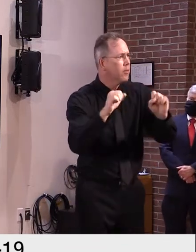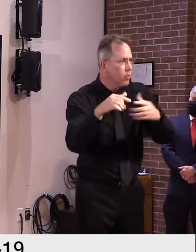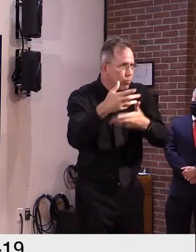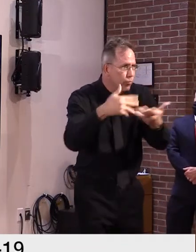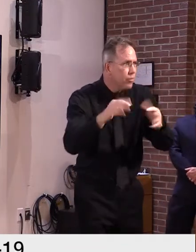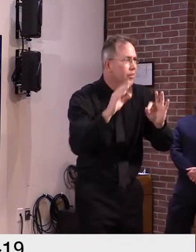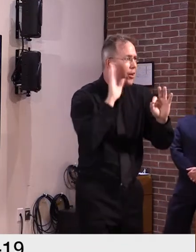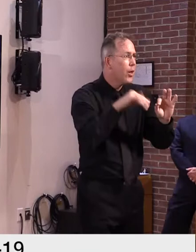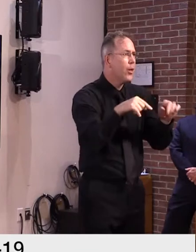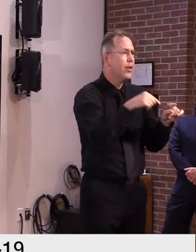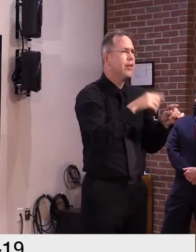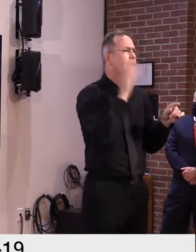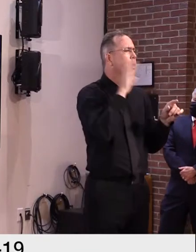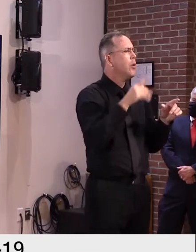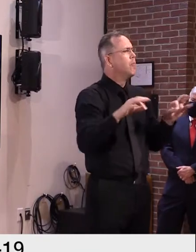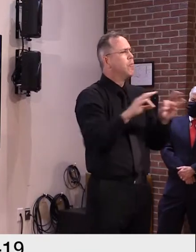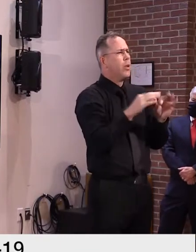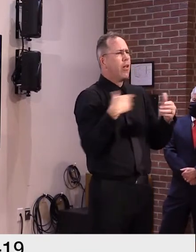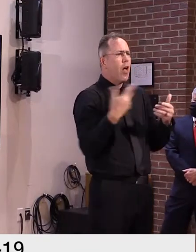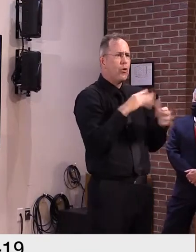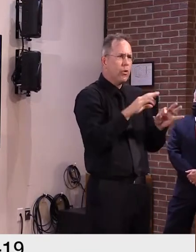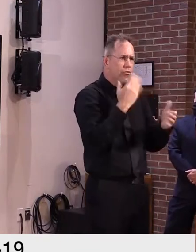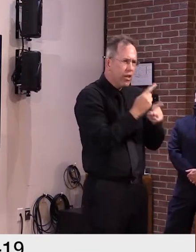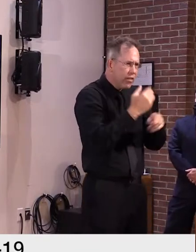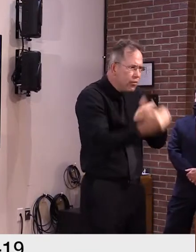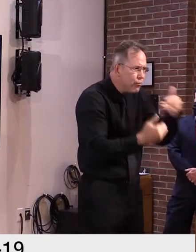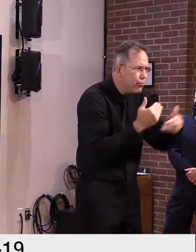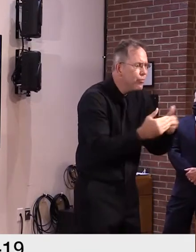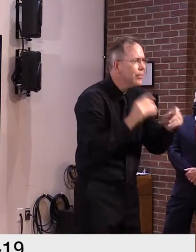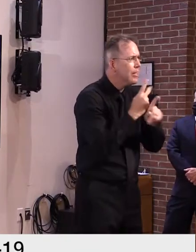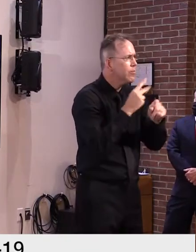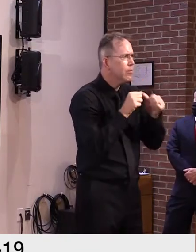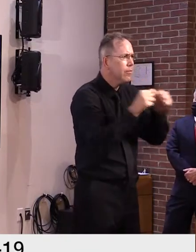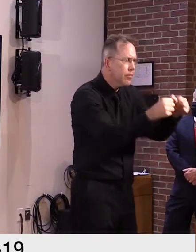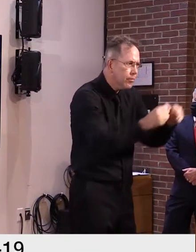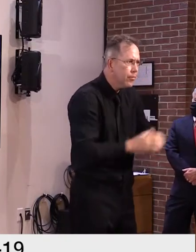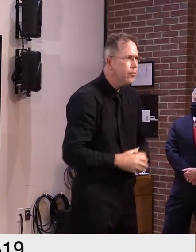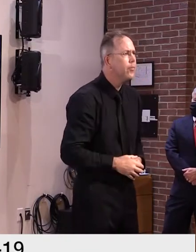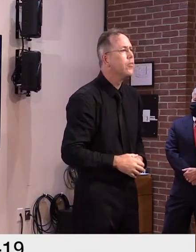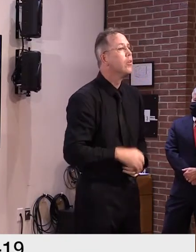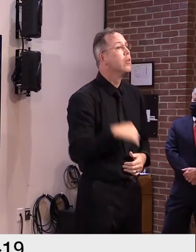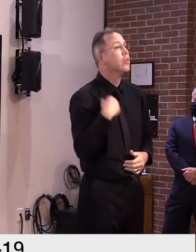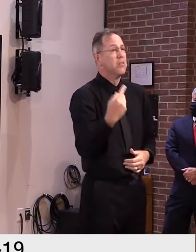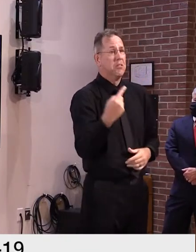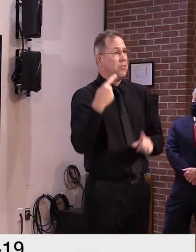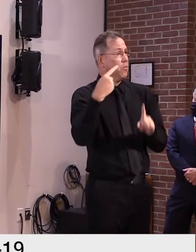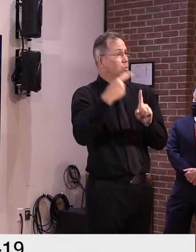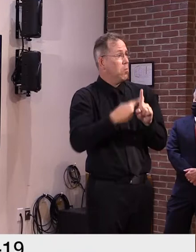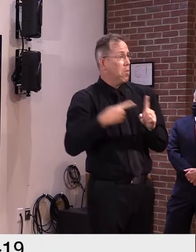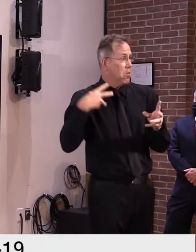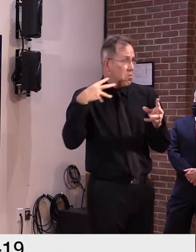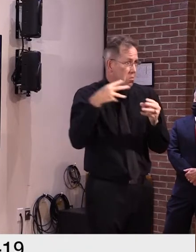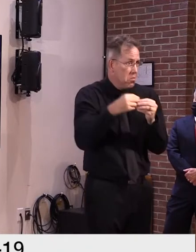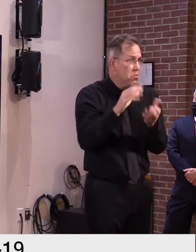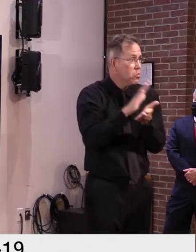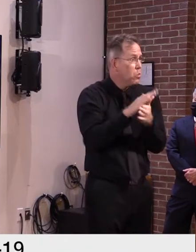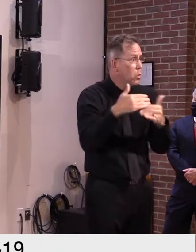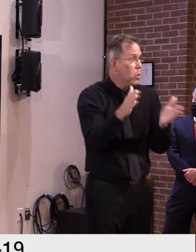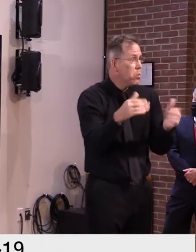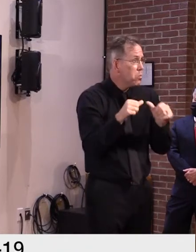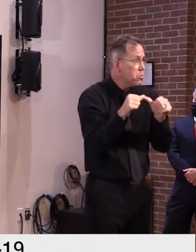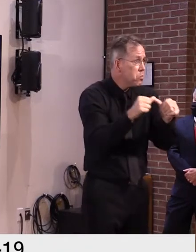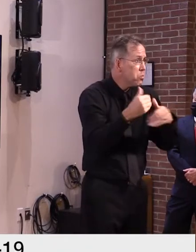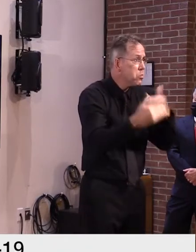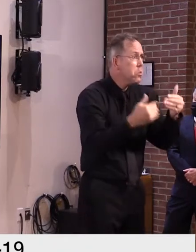thing. With a month under our belts, we're hearing of more and more schools increasing the amount of in-person instruction they're